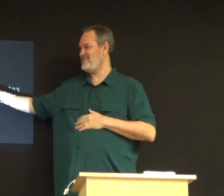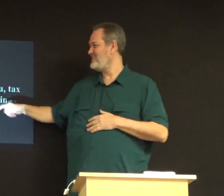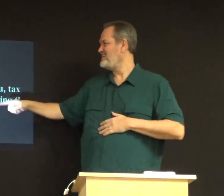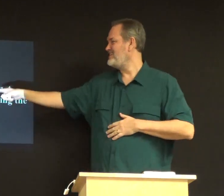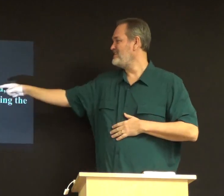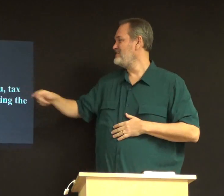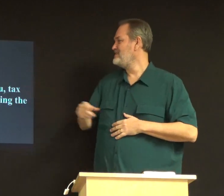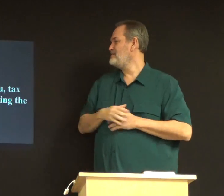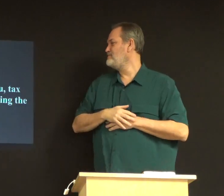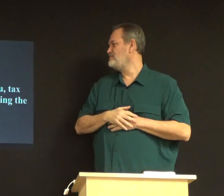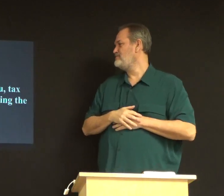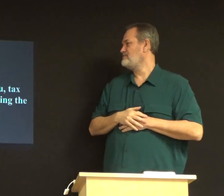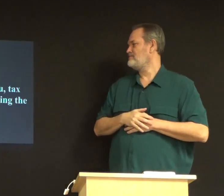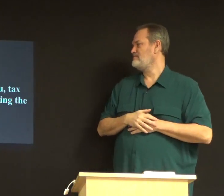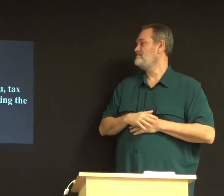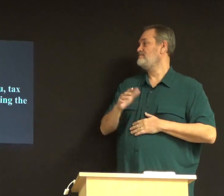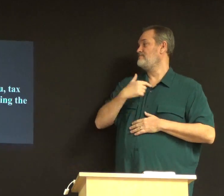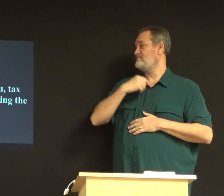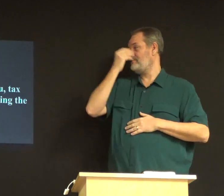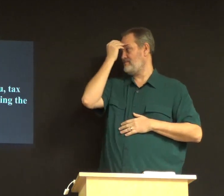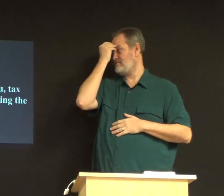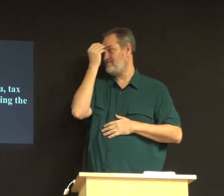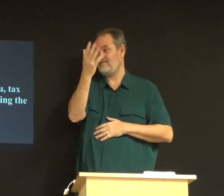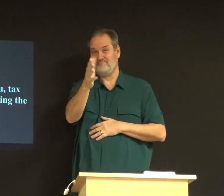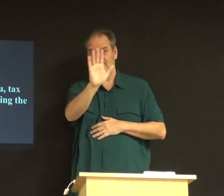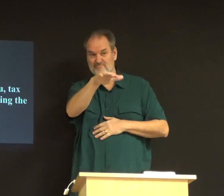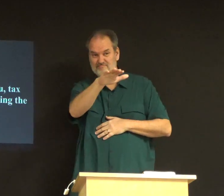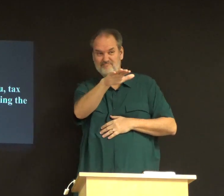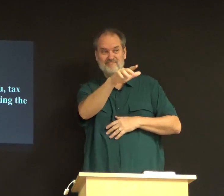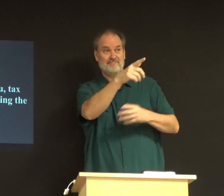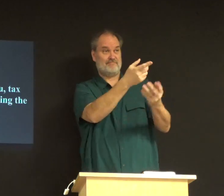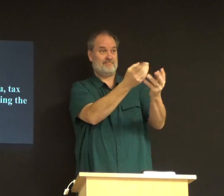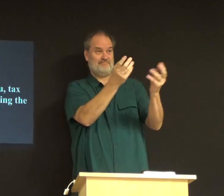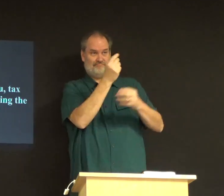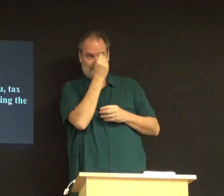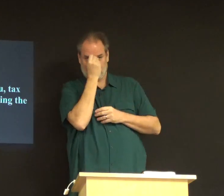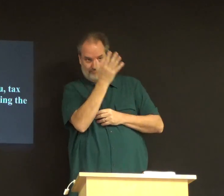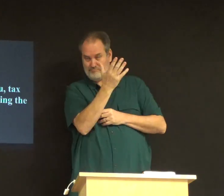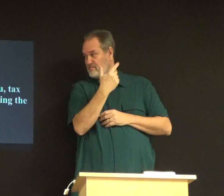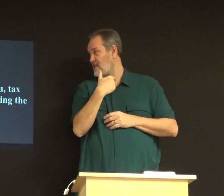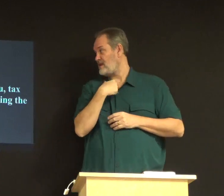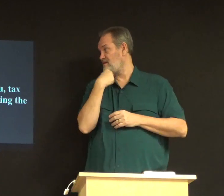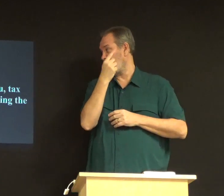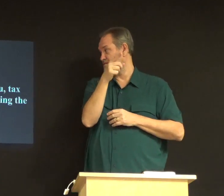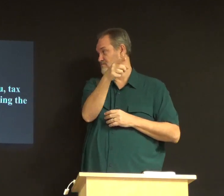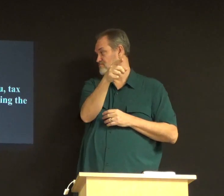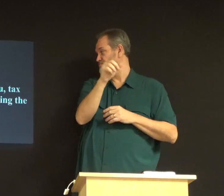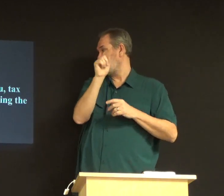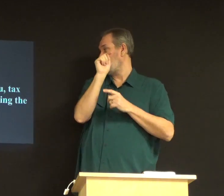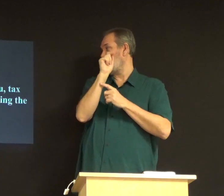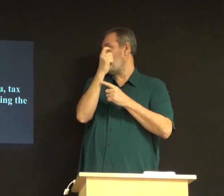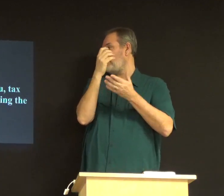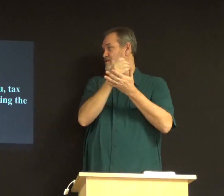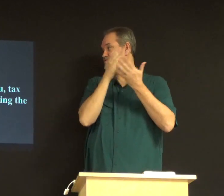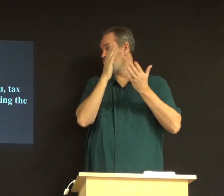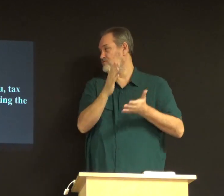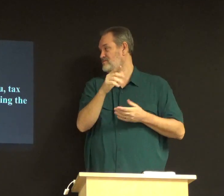And then when it went down, they had it right on the phone. He was suffering, really. I tell you, I still like